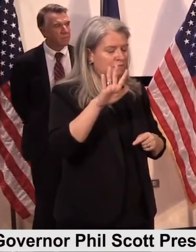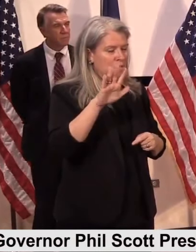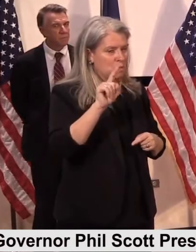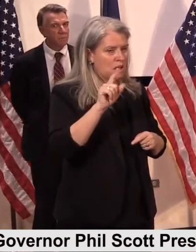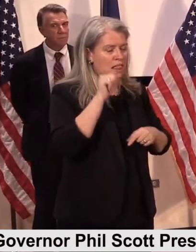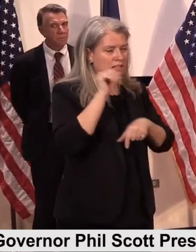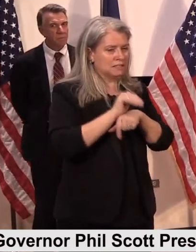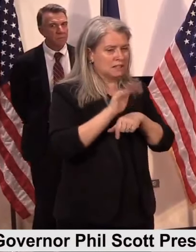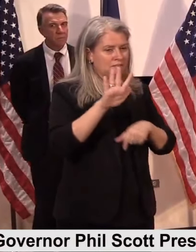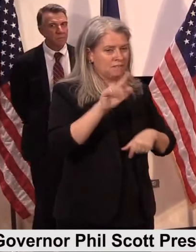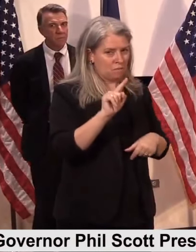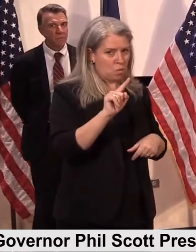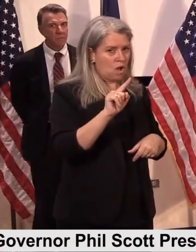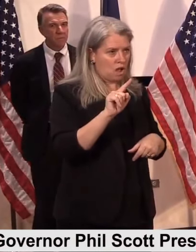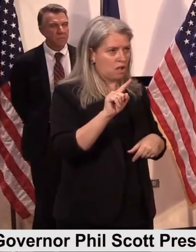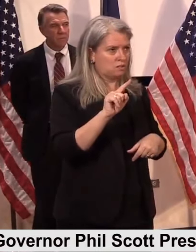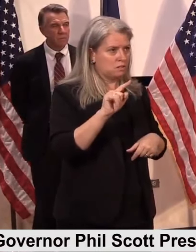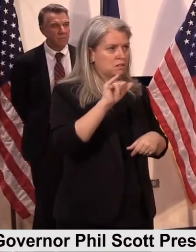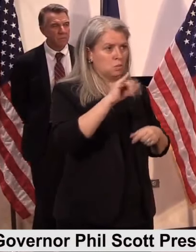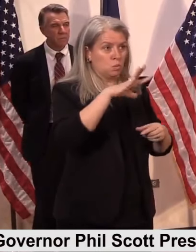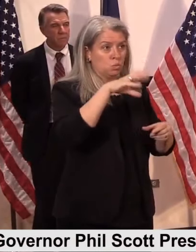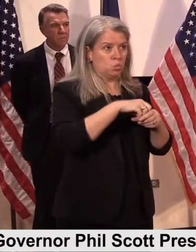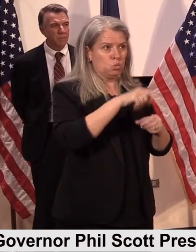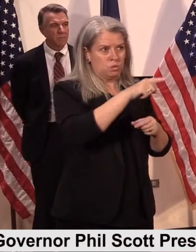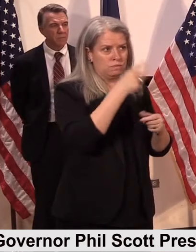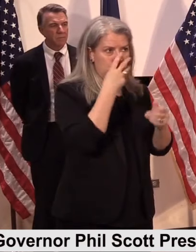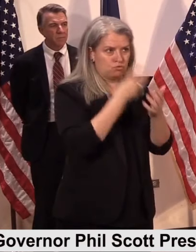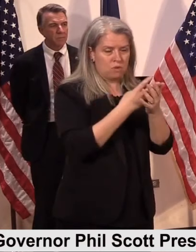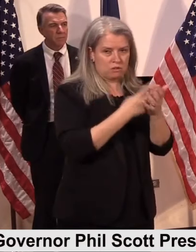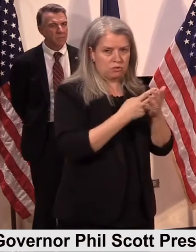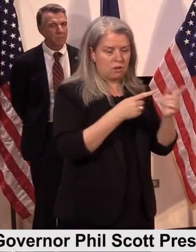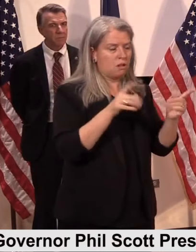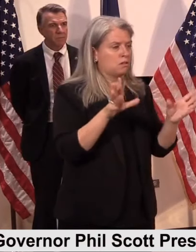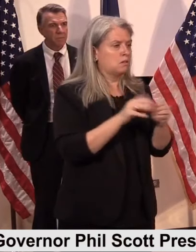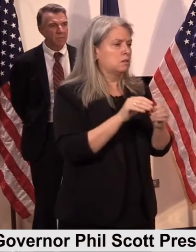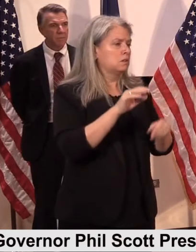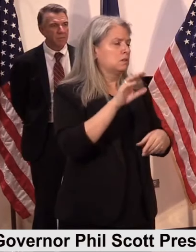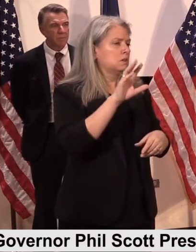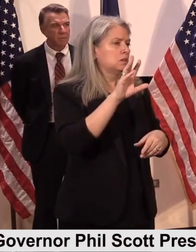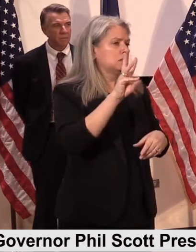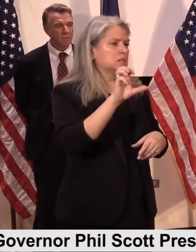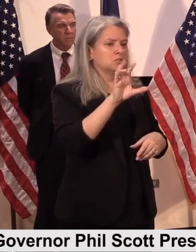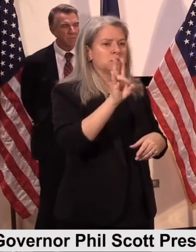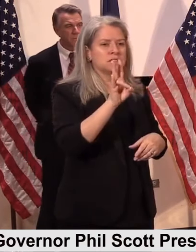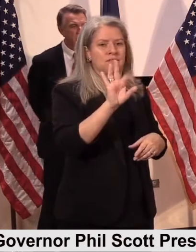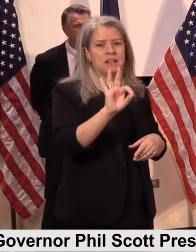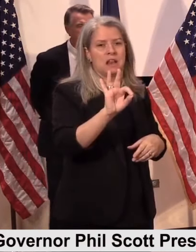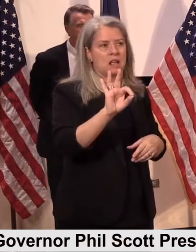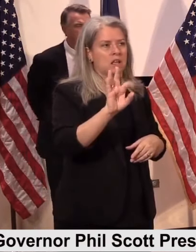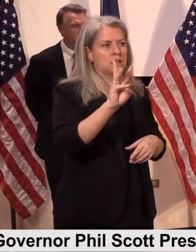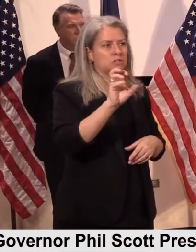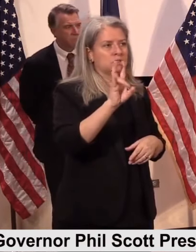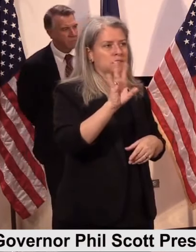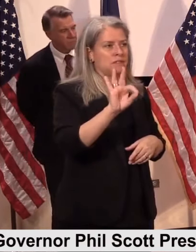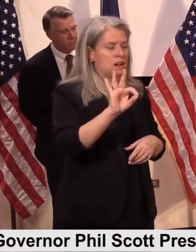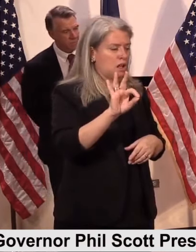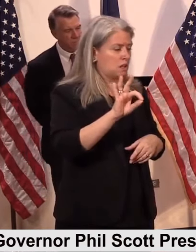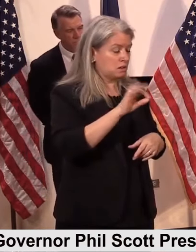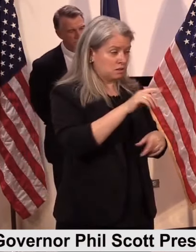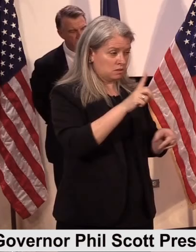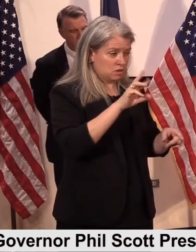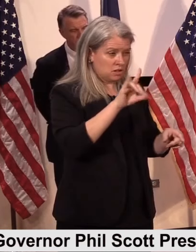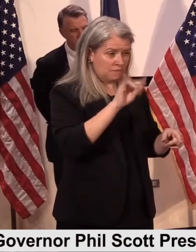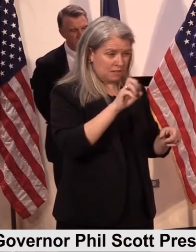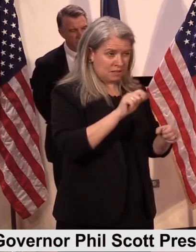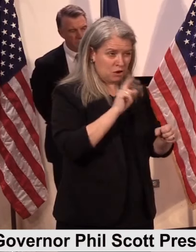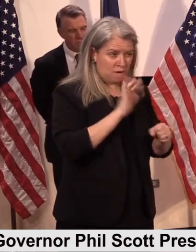night, and that includes the correctional facility for a total of 679. Dr. Levine, can you verify those numbers that